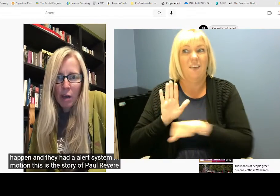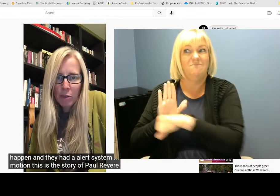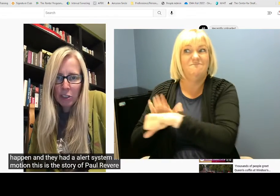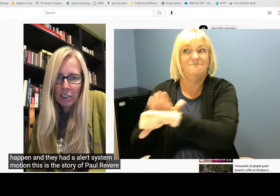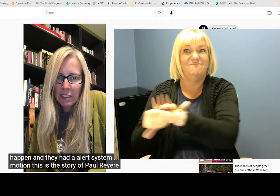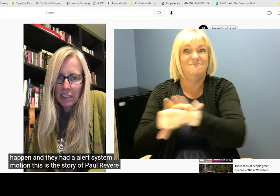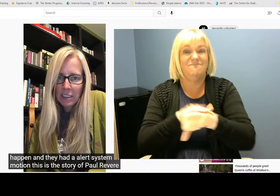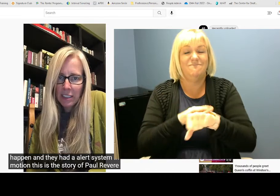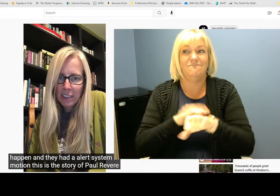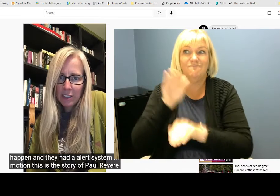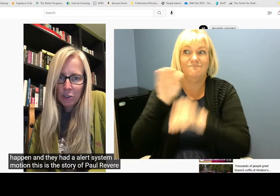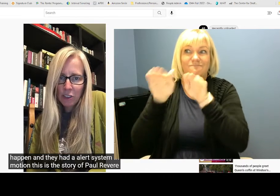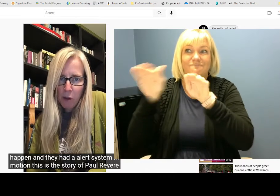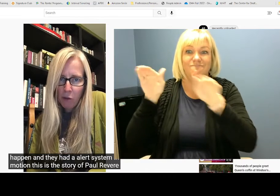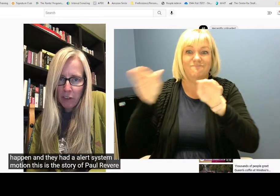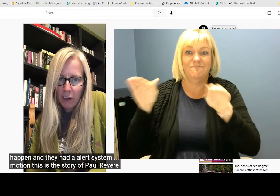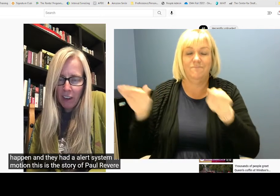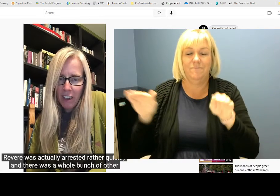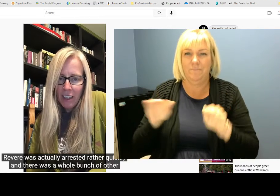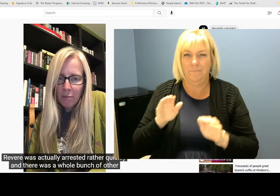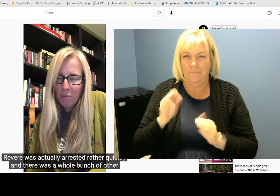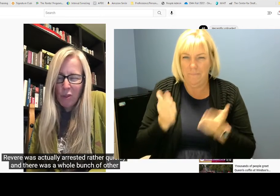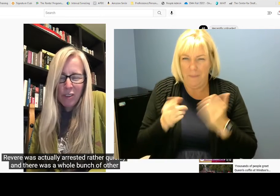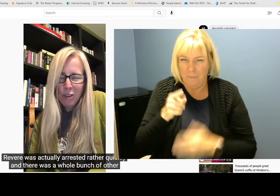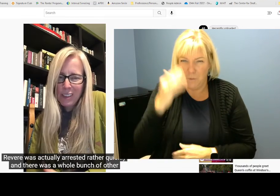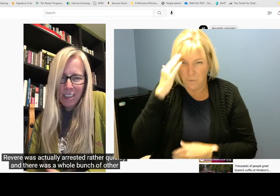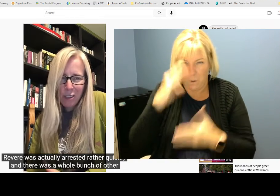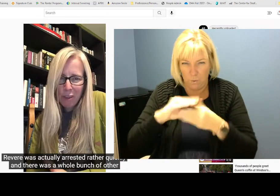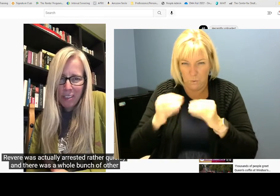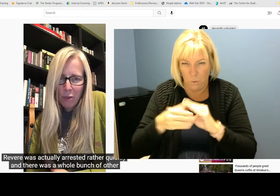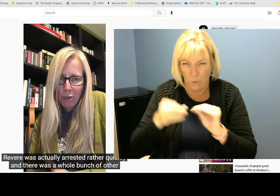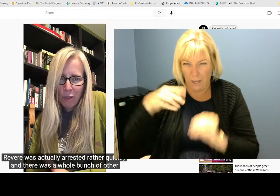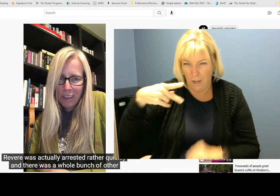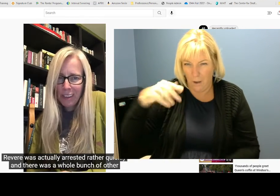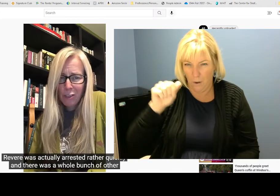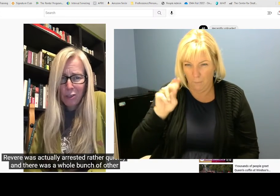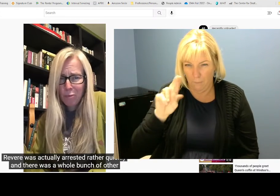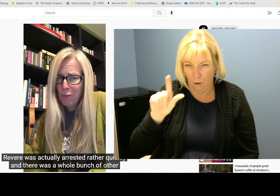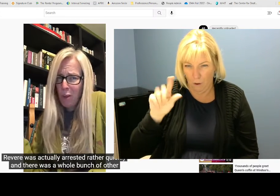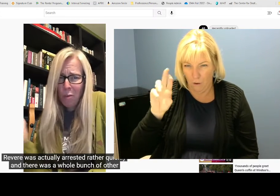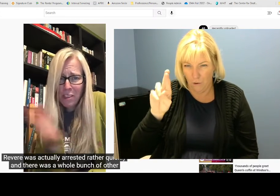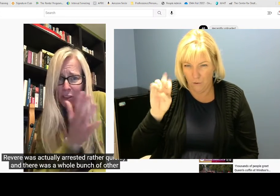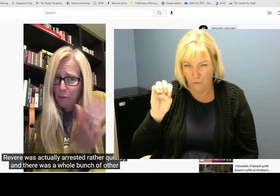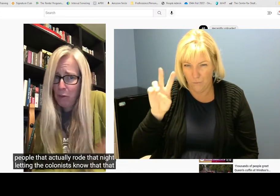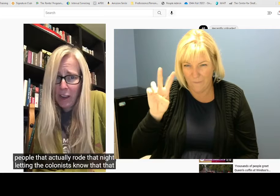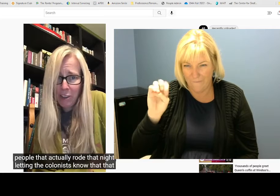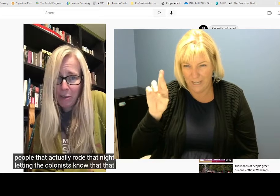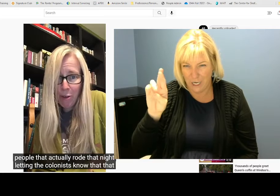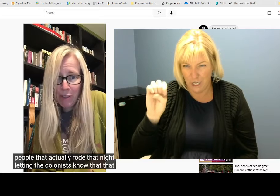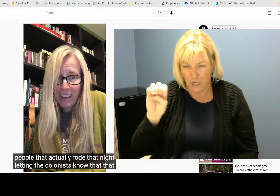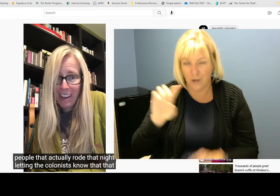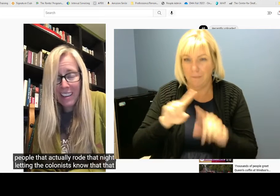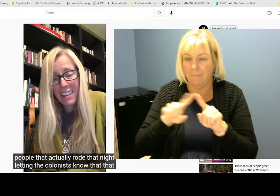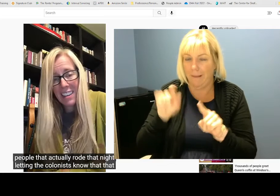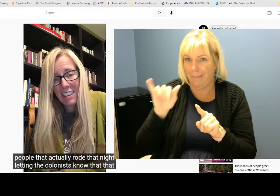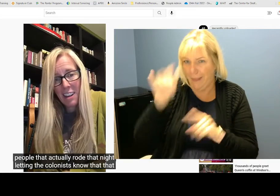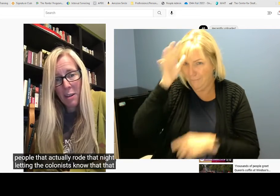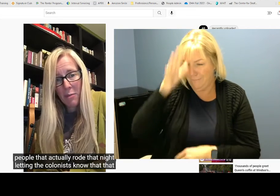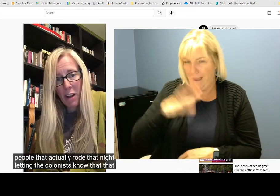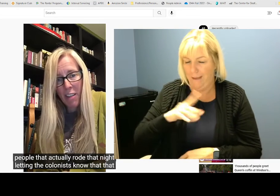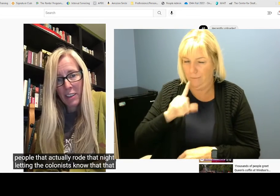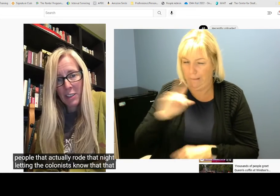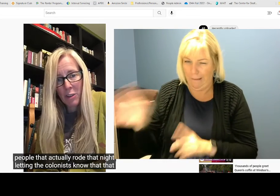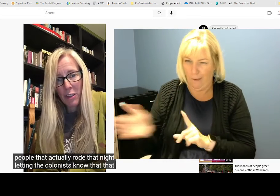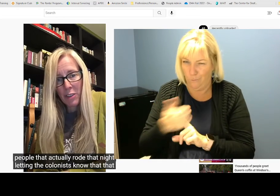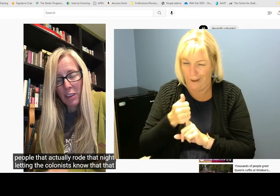in motion. This is the story of Paul Revere. Revere was actually arrested rather quickly, and there was a whole bunch of other people that actually rode that night, letting